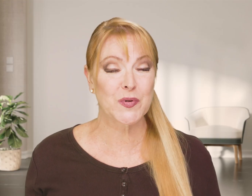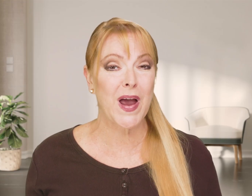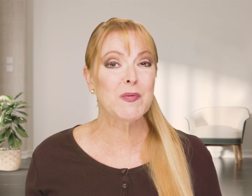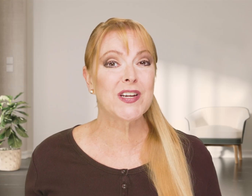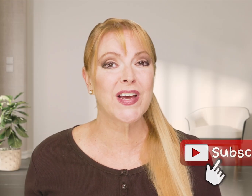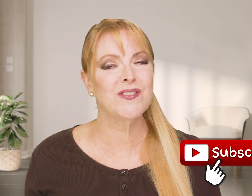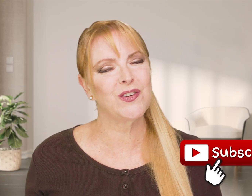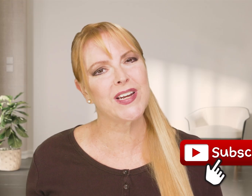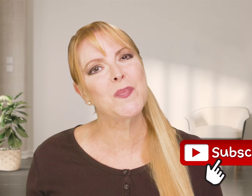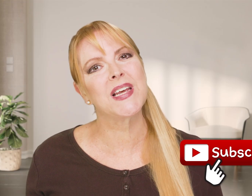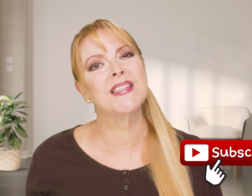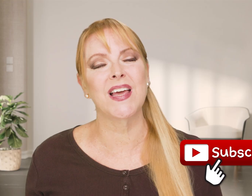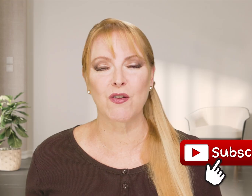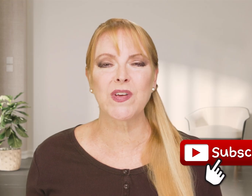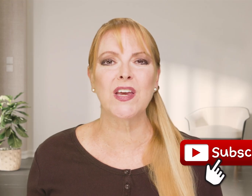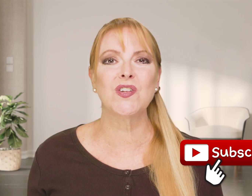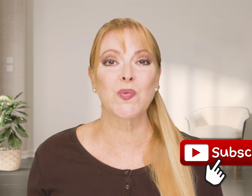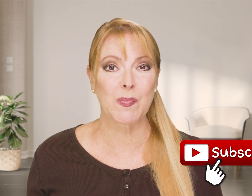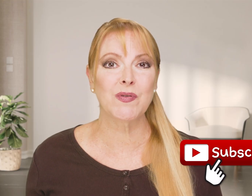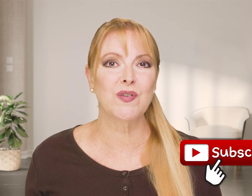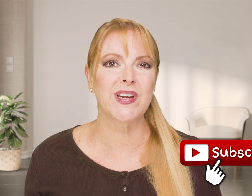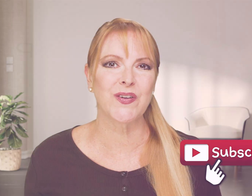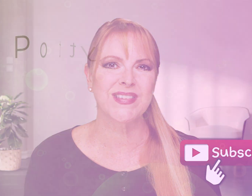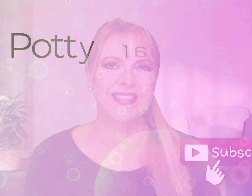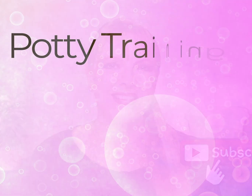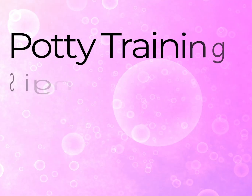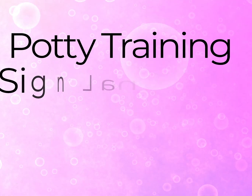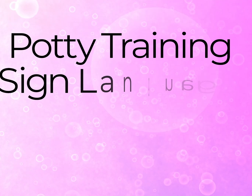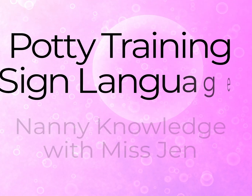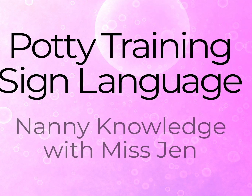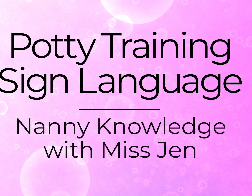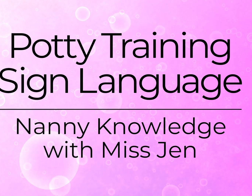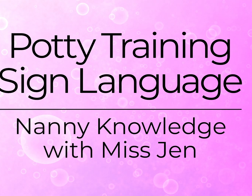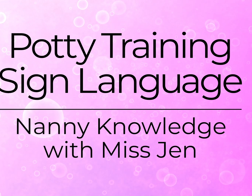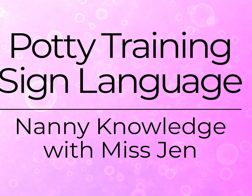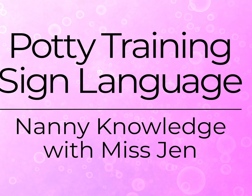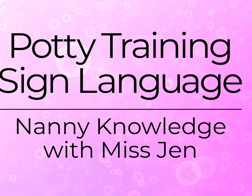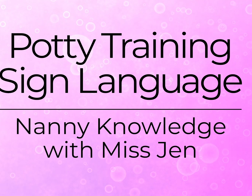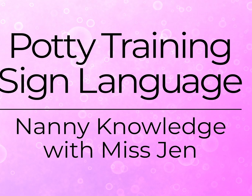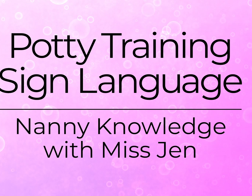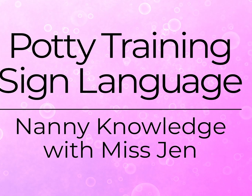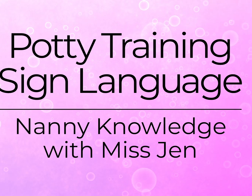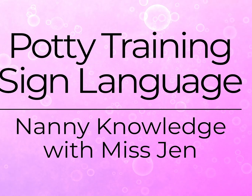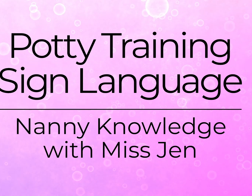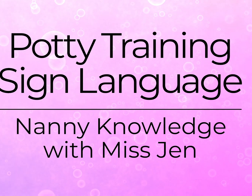subscribe to my channel so you'll get updates and notifications when I post new videos. In today's video, we are going to learn how to sign